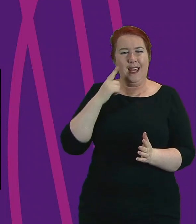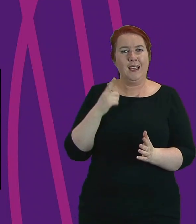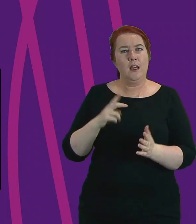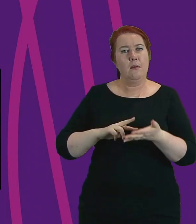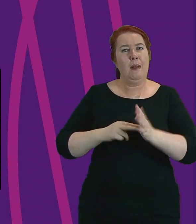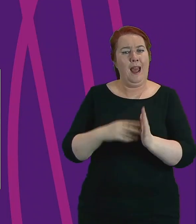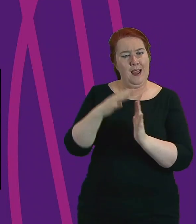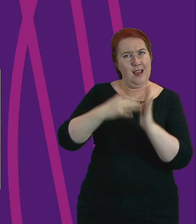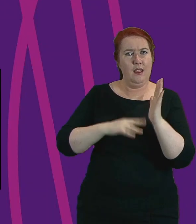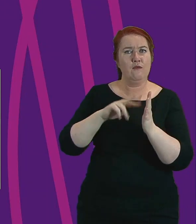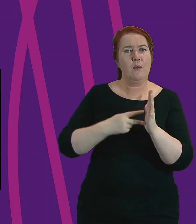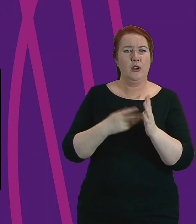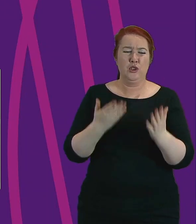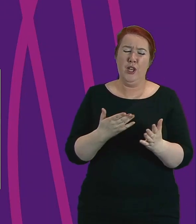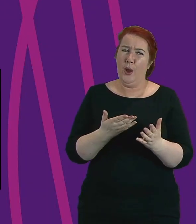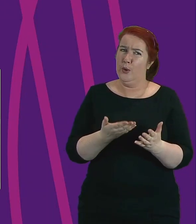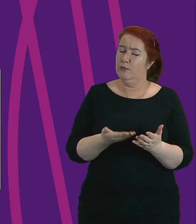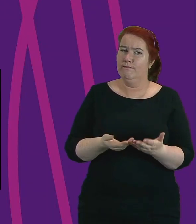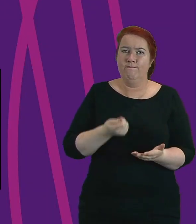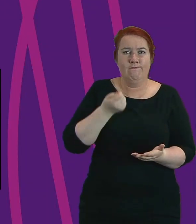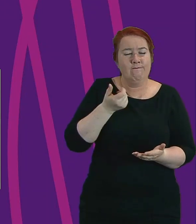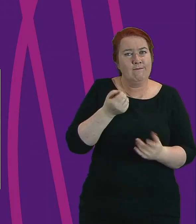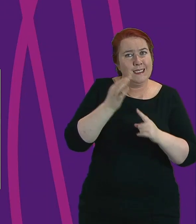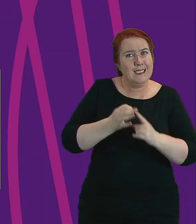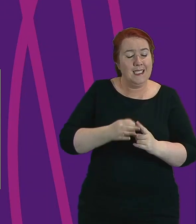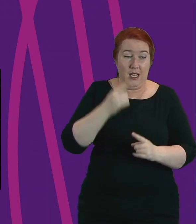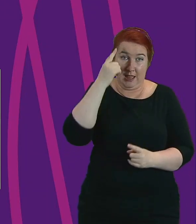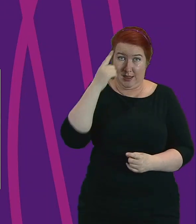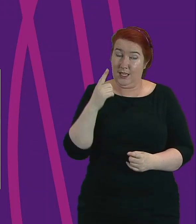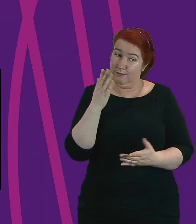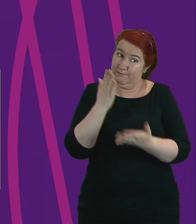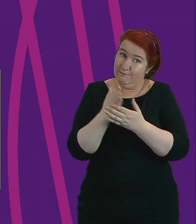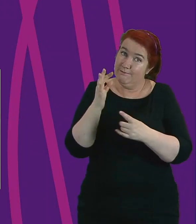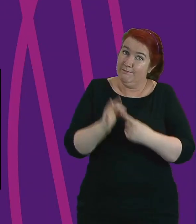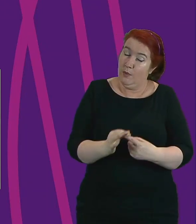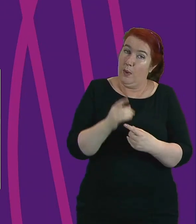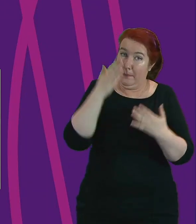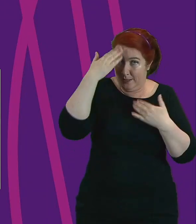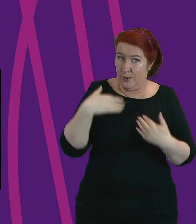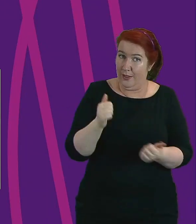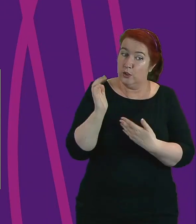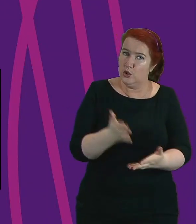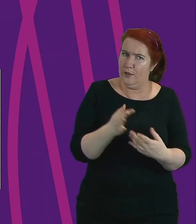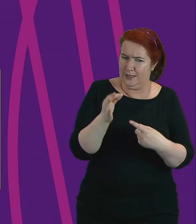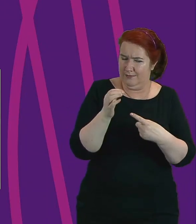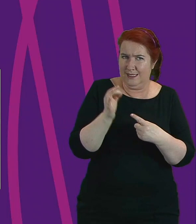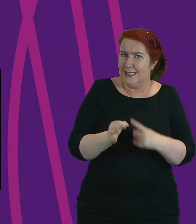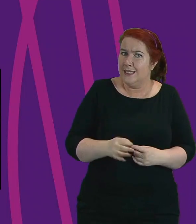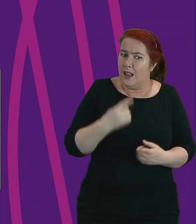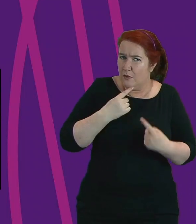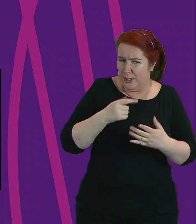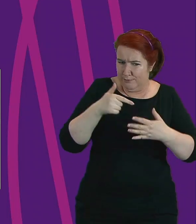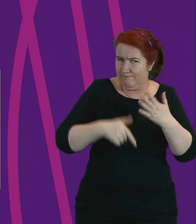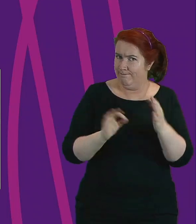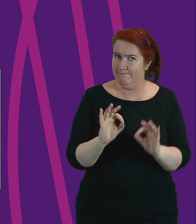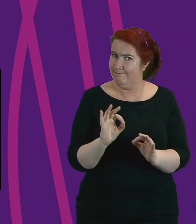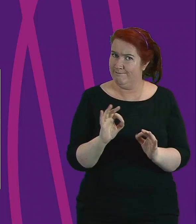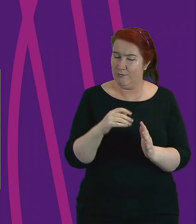on detail, but I think that's particularly true of mental health services. So I think we have to work collectively to get that